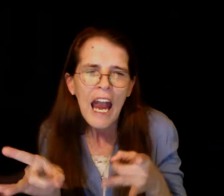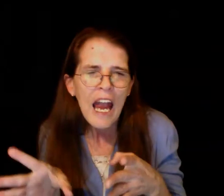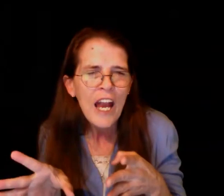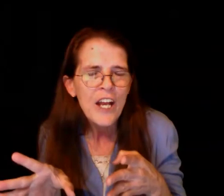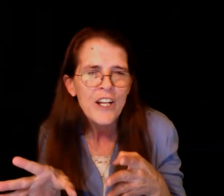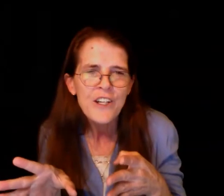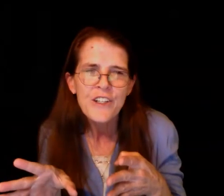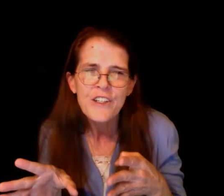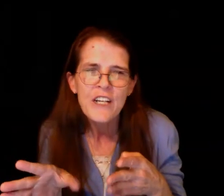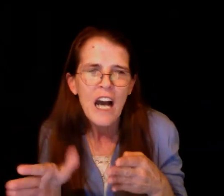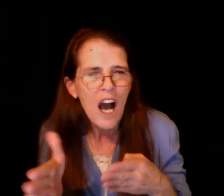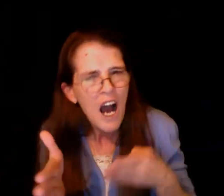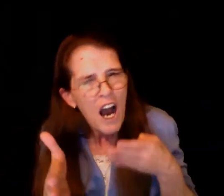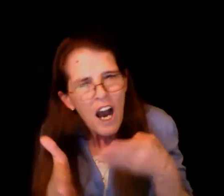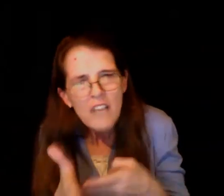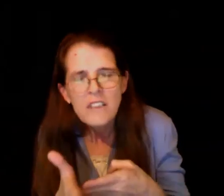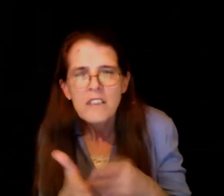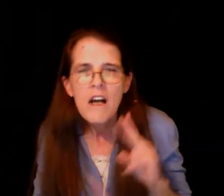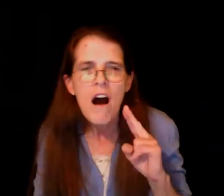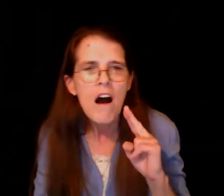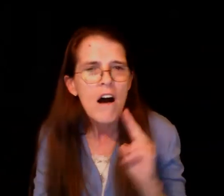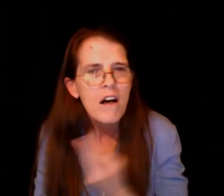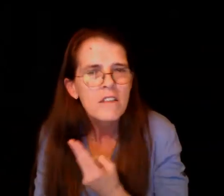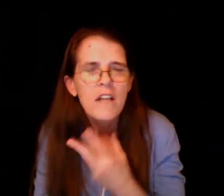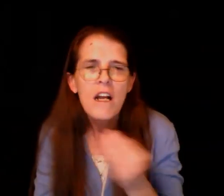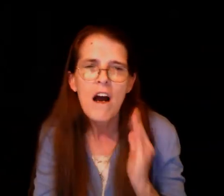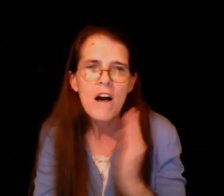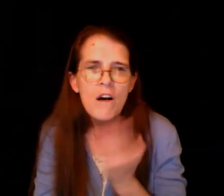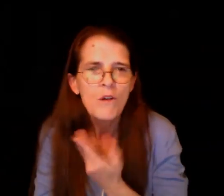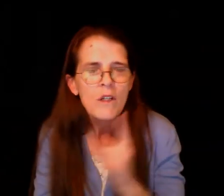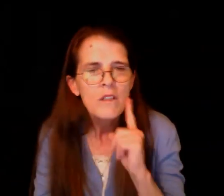Yes. Mm-mm. I'm going to eat. Can I eat your food? Mm-hmm.